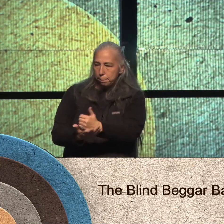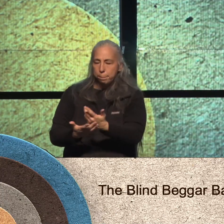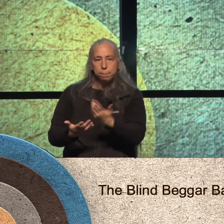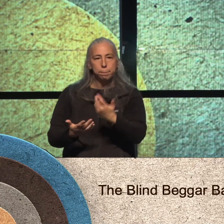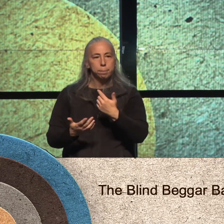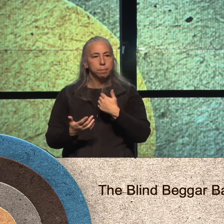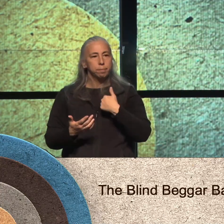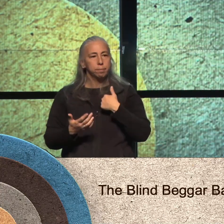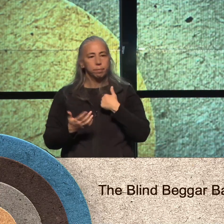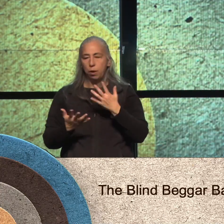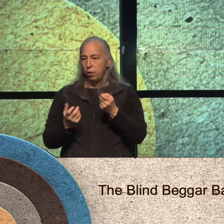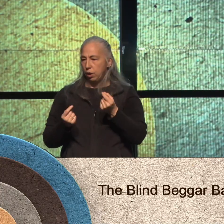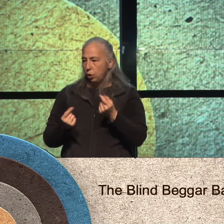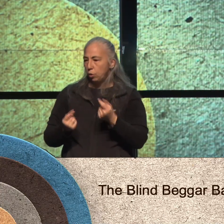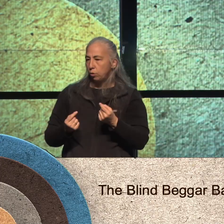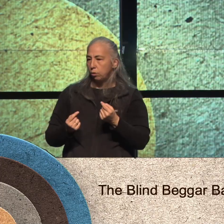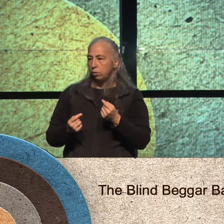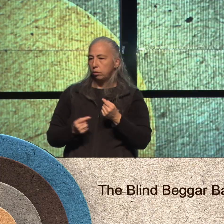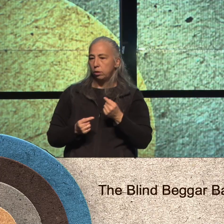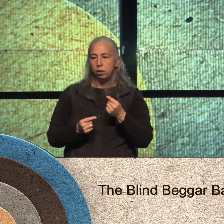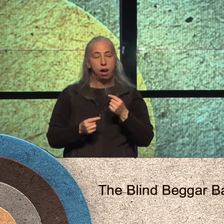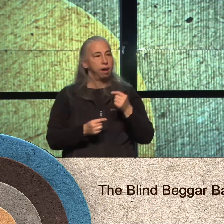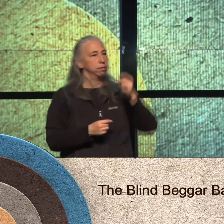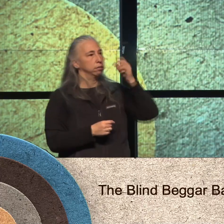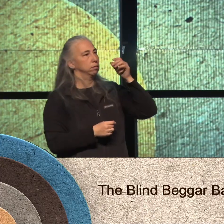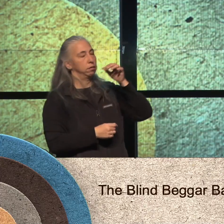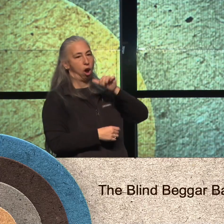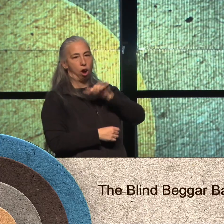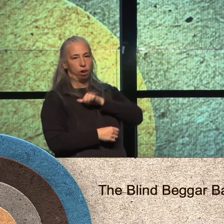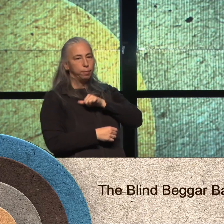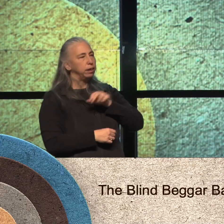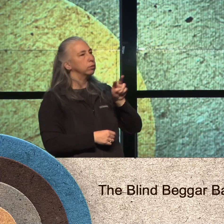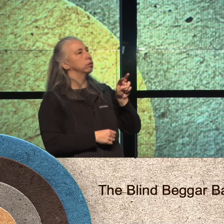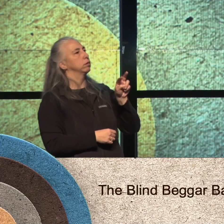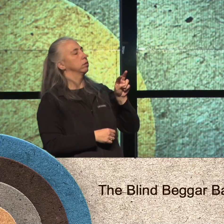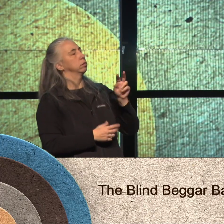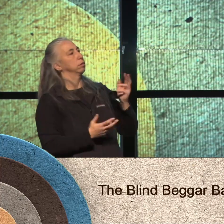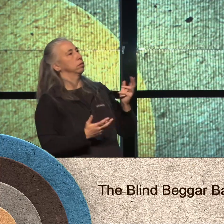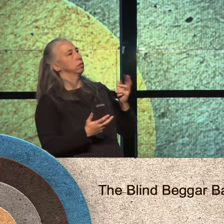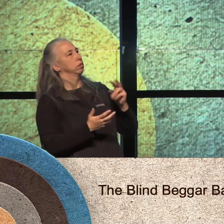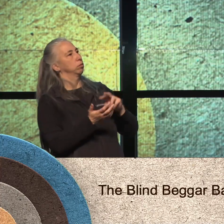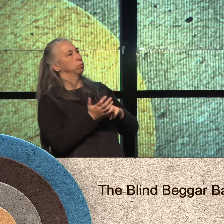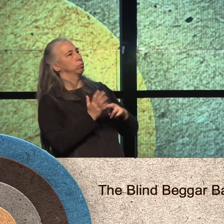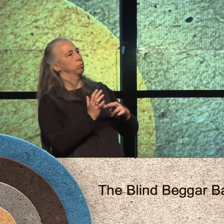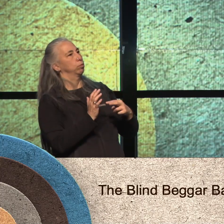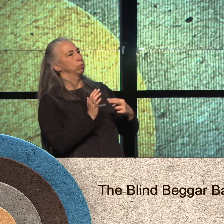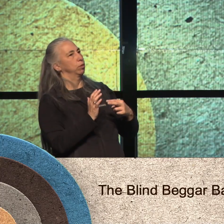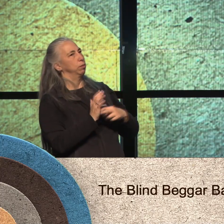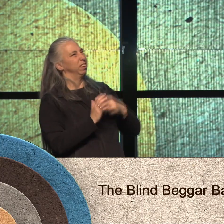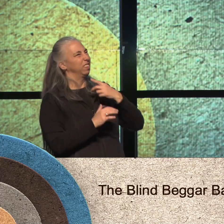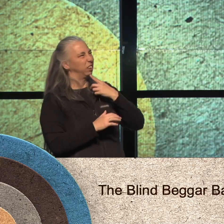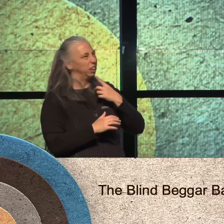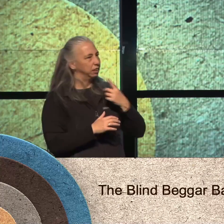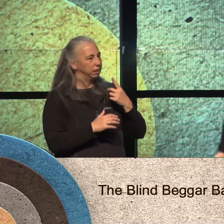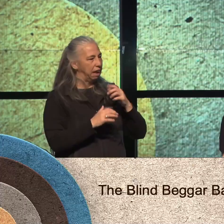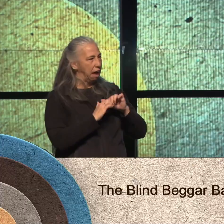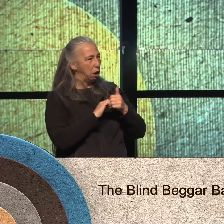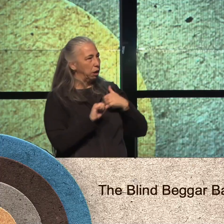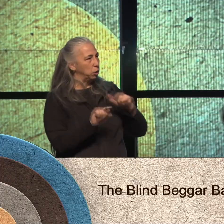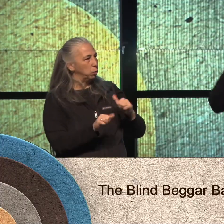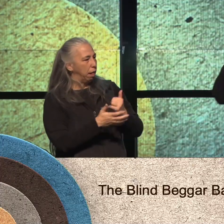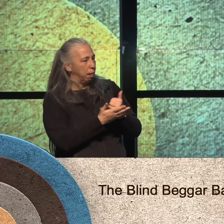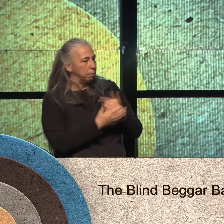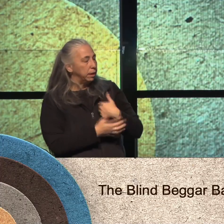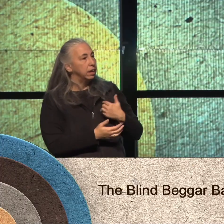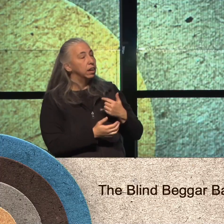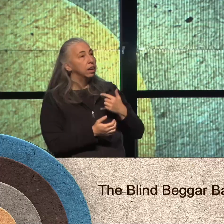imagine Bartimaeus was like, seriously, Jesus? This is not starting off, well, what do you think I want you to do for me? Let's have lunch. I'd